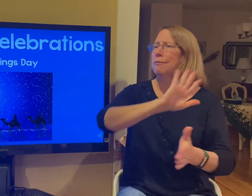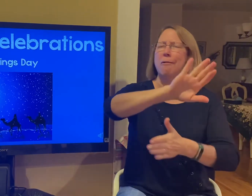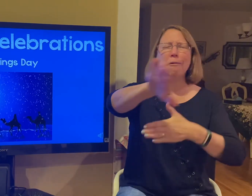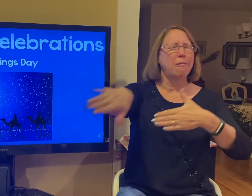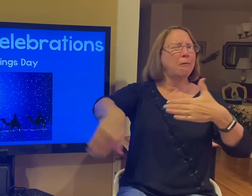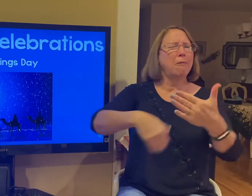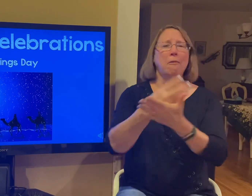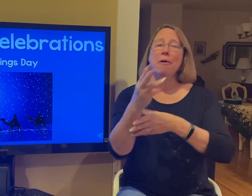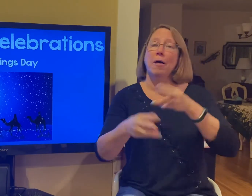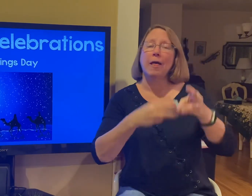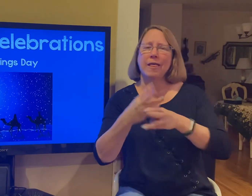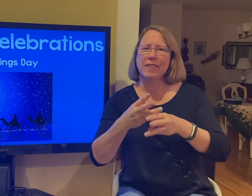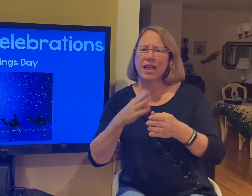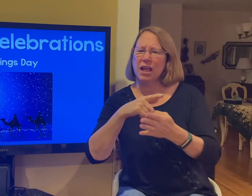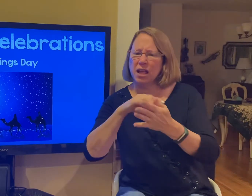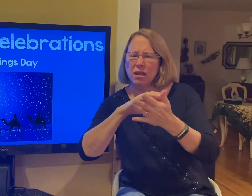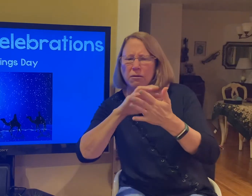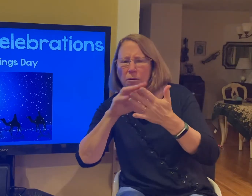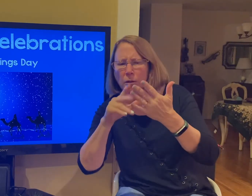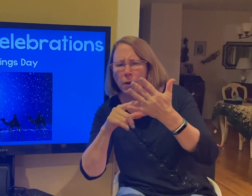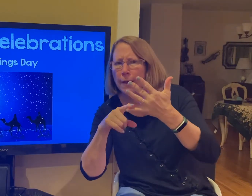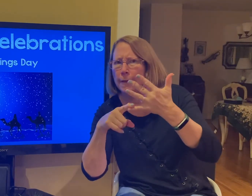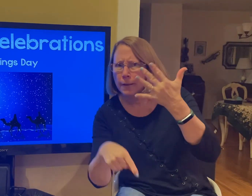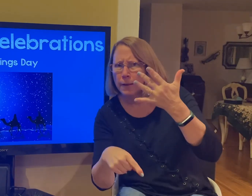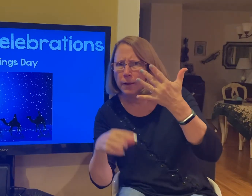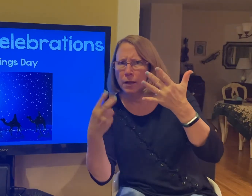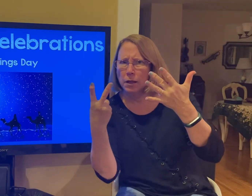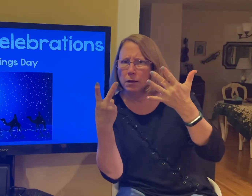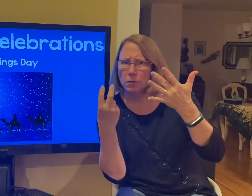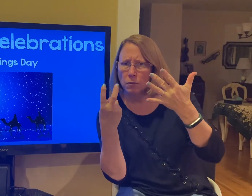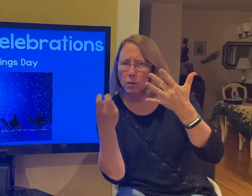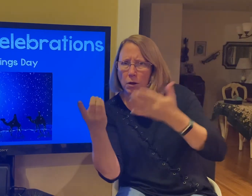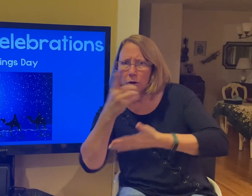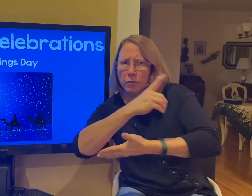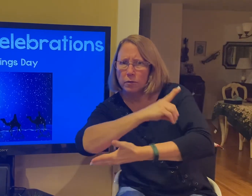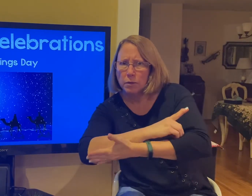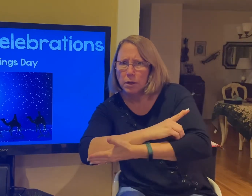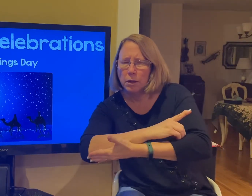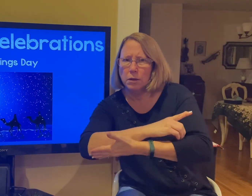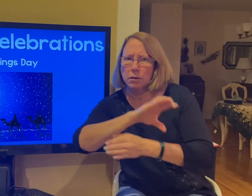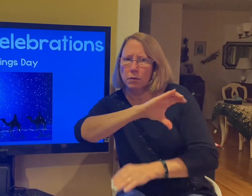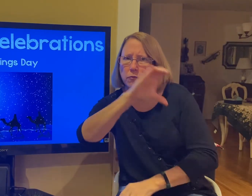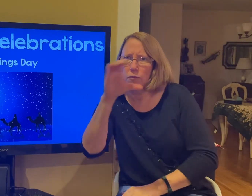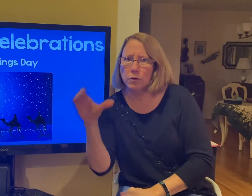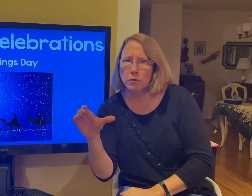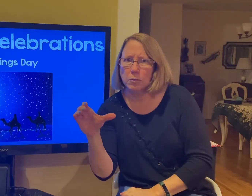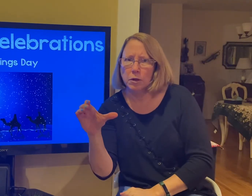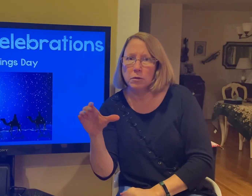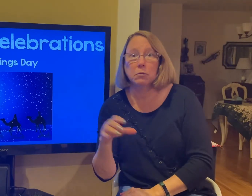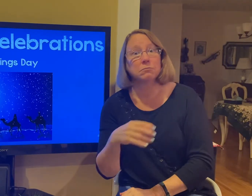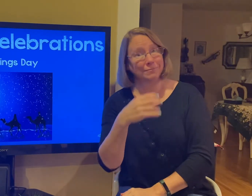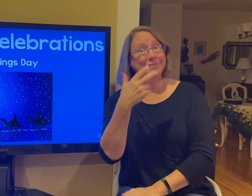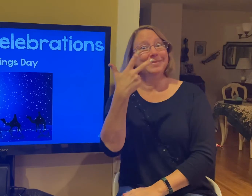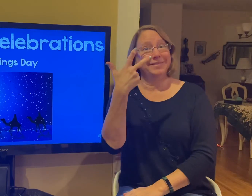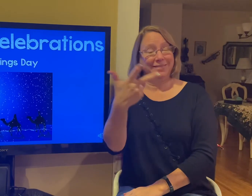the end of the 12 days of Christmas comes a day called the Epiphany, or Three Kings Day.